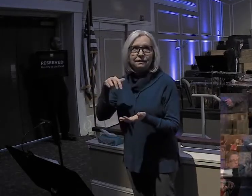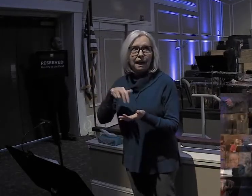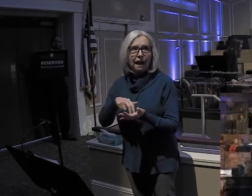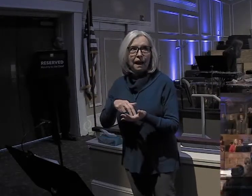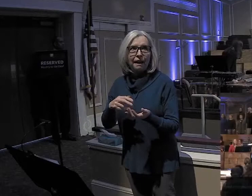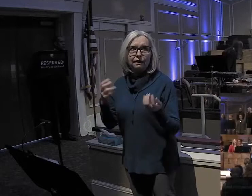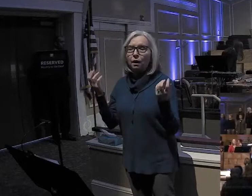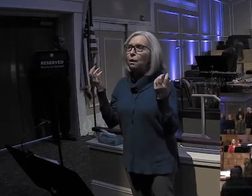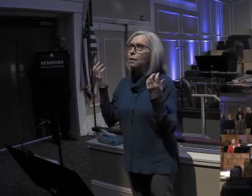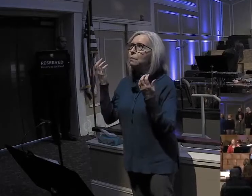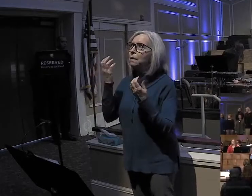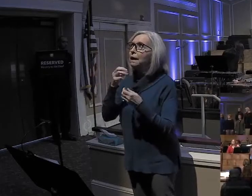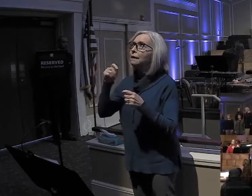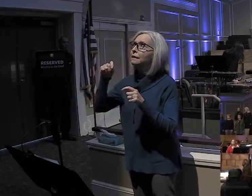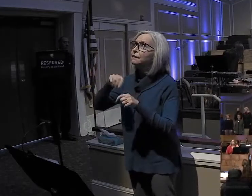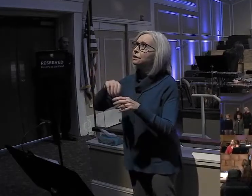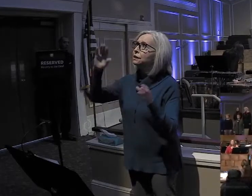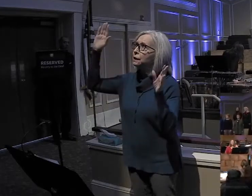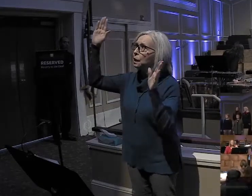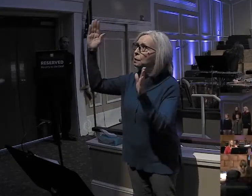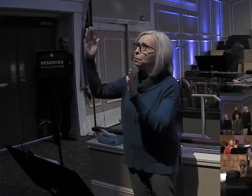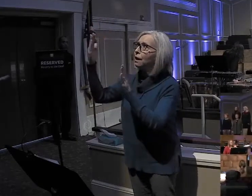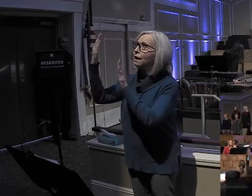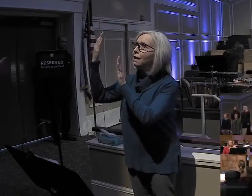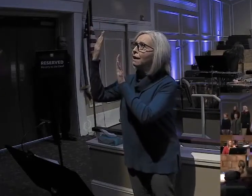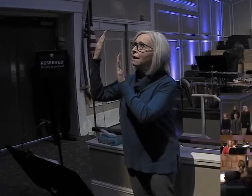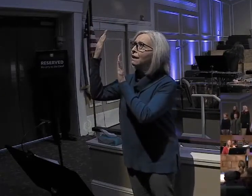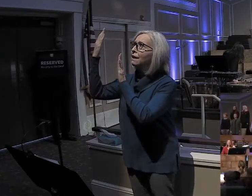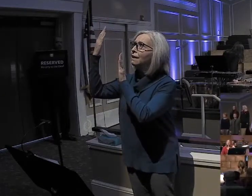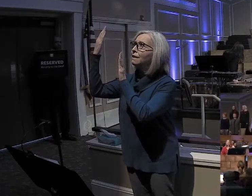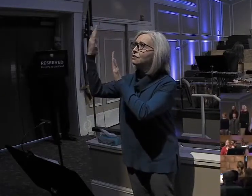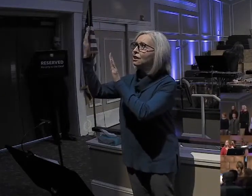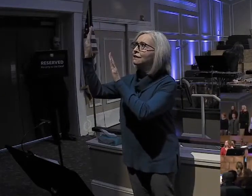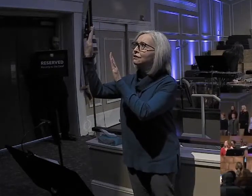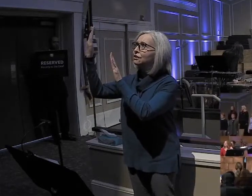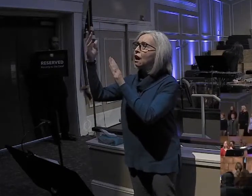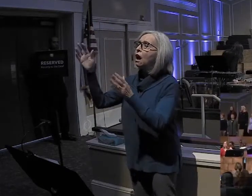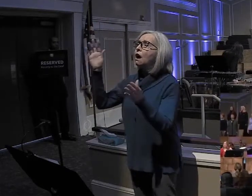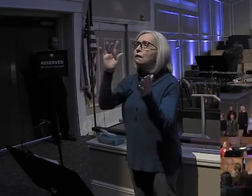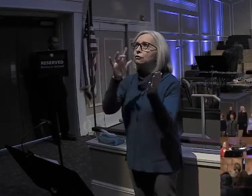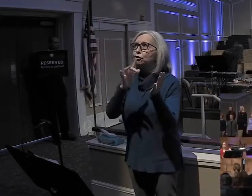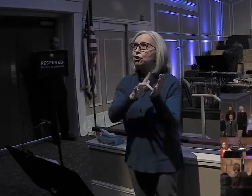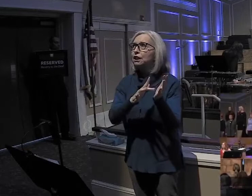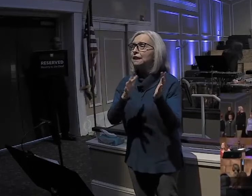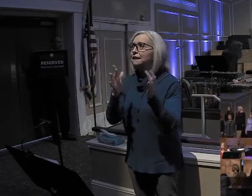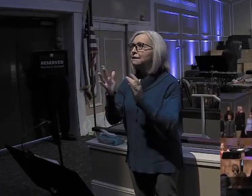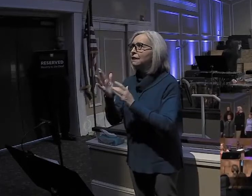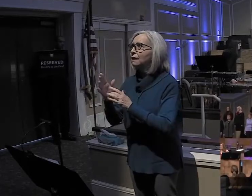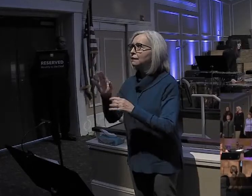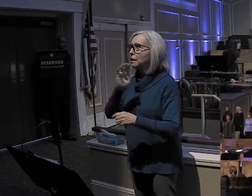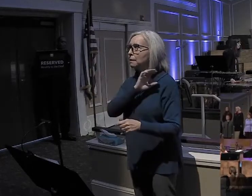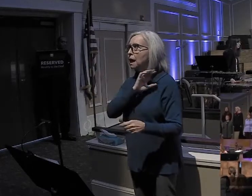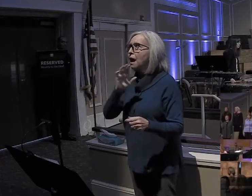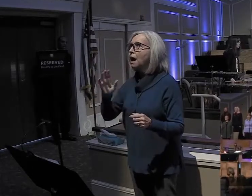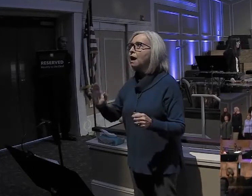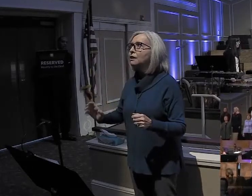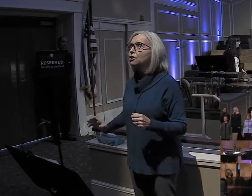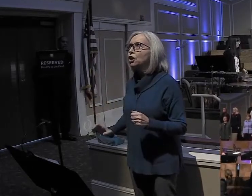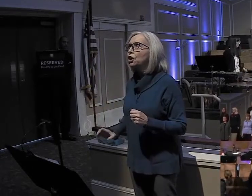I stand amazed in the presence of Jesus the